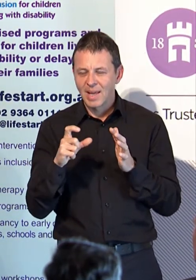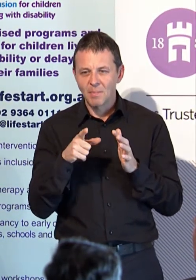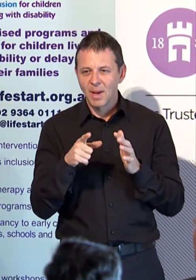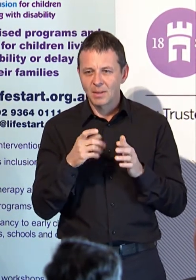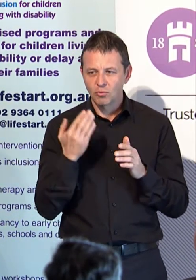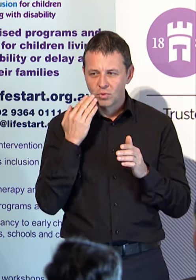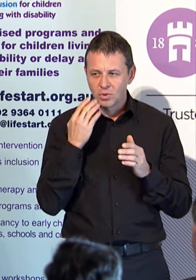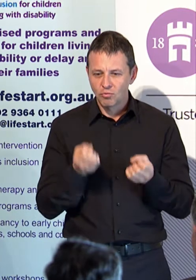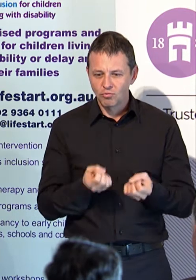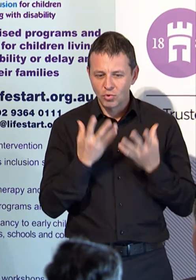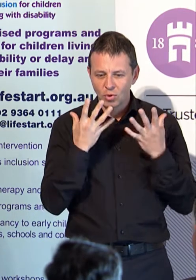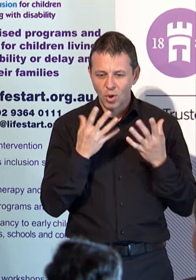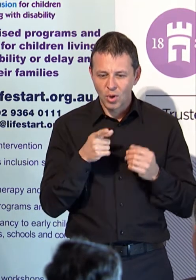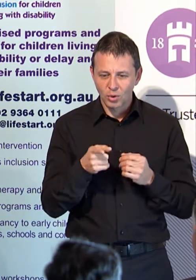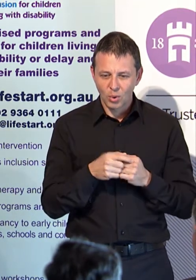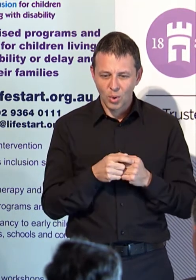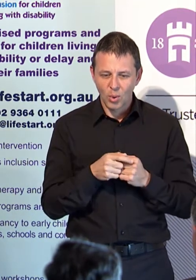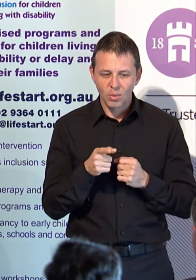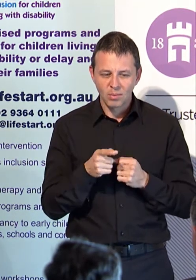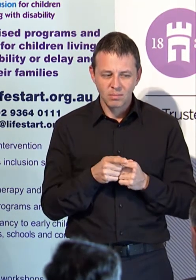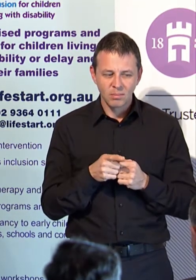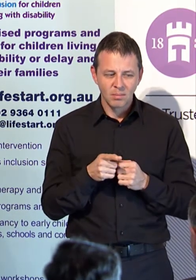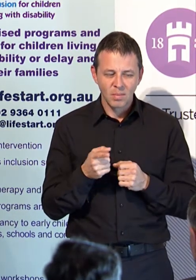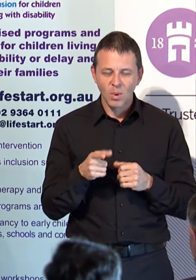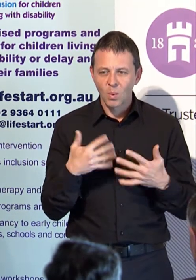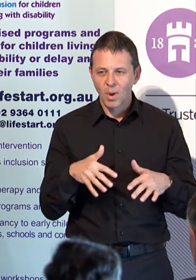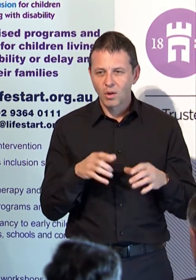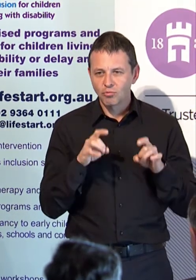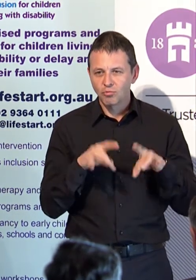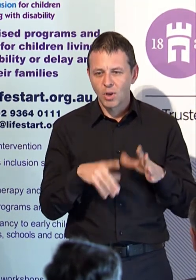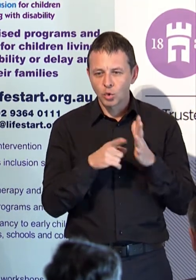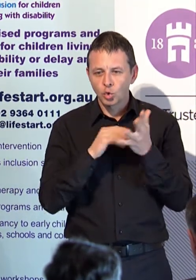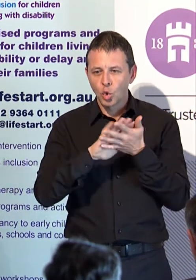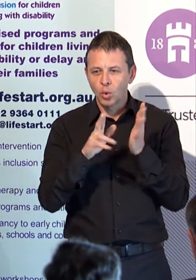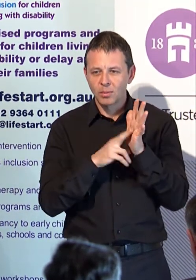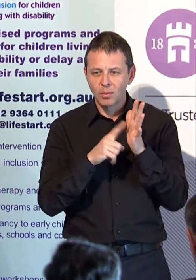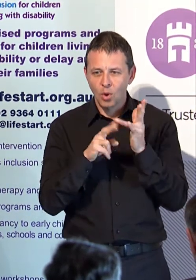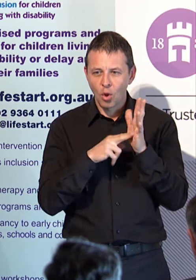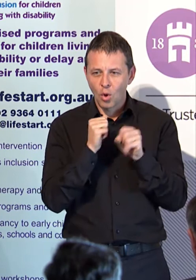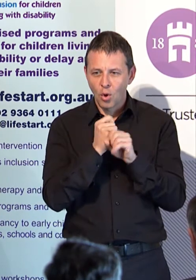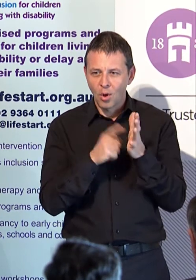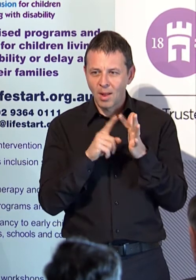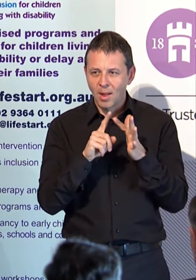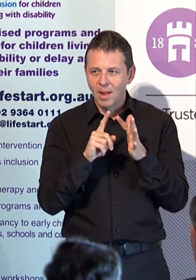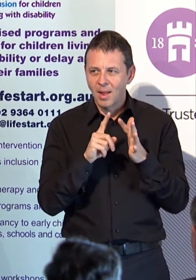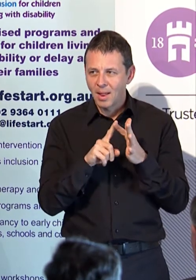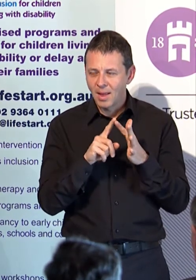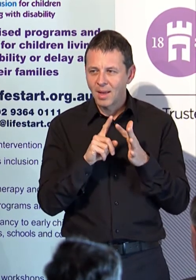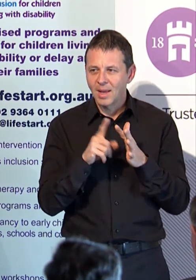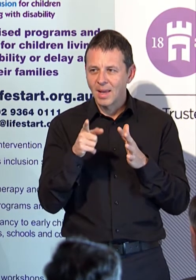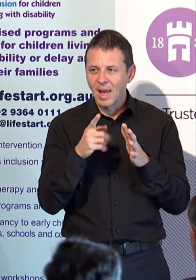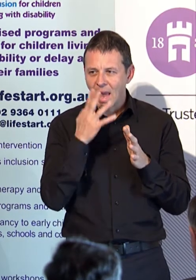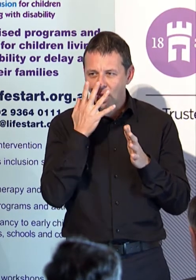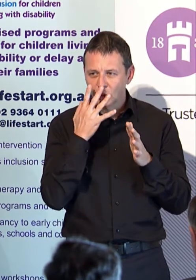Another truly inspirational Australian. John Longley, Chief Executive at Ageing, Disability and Home